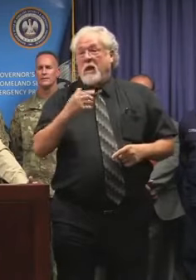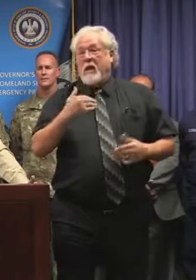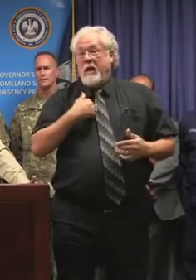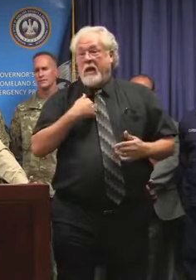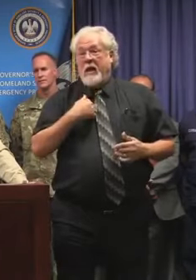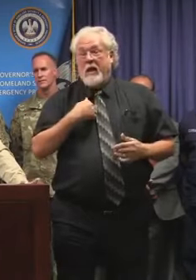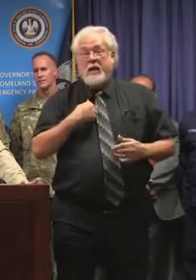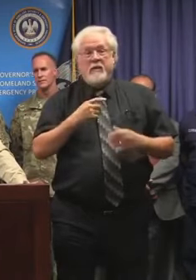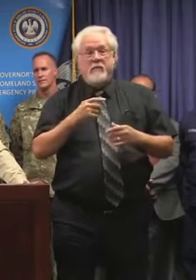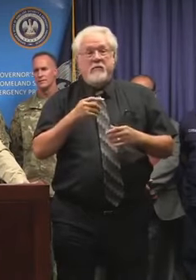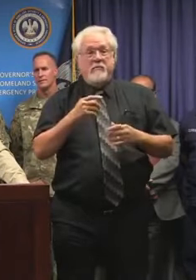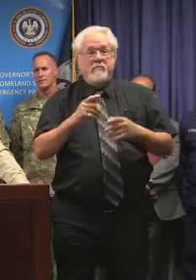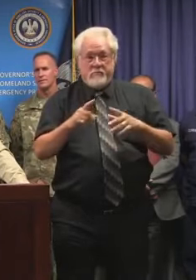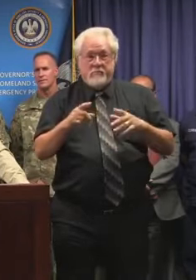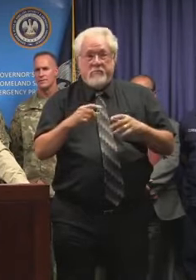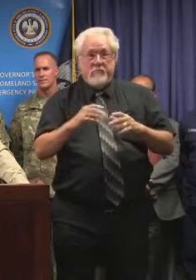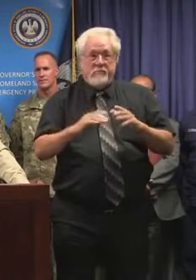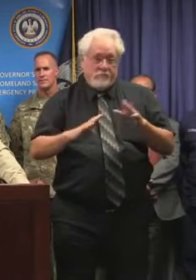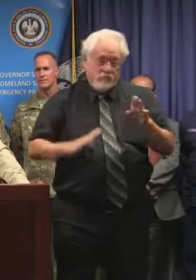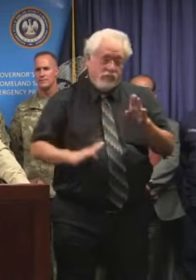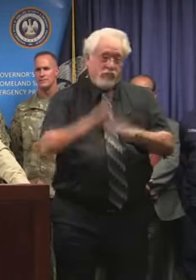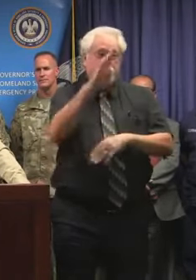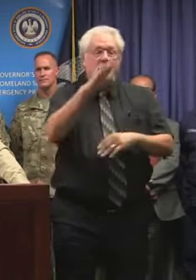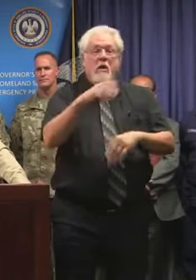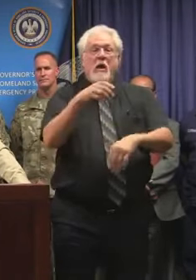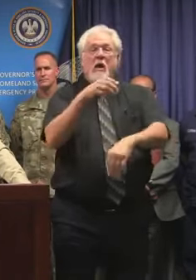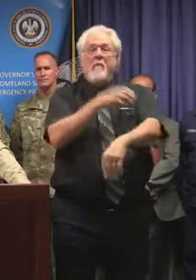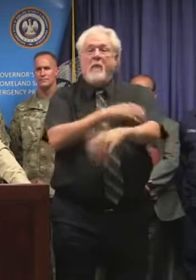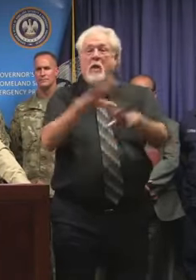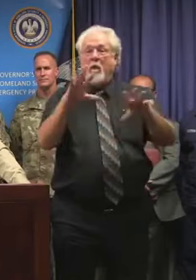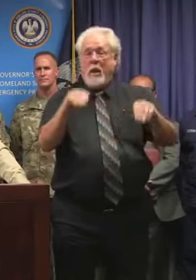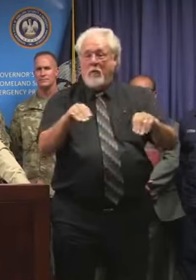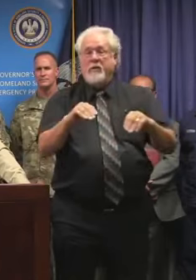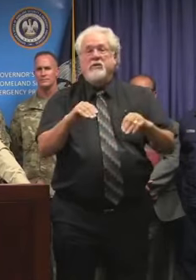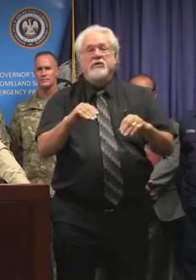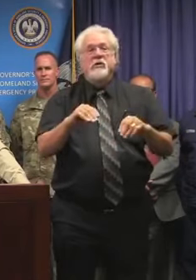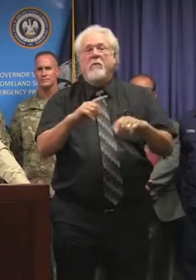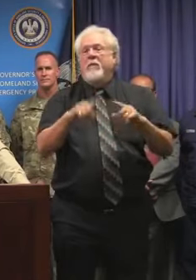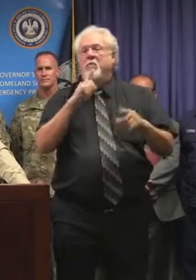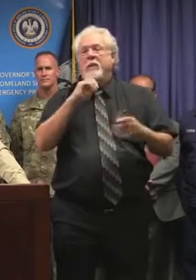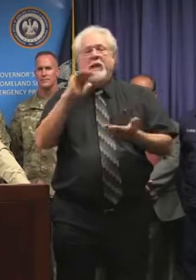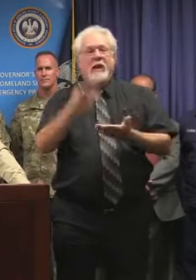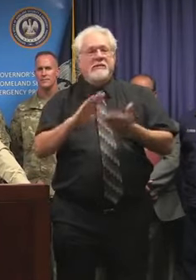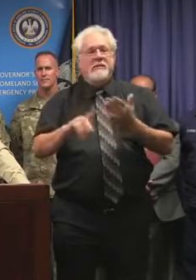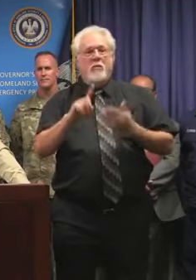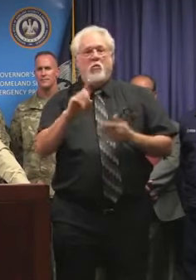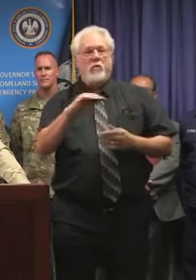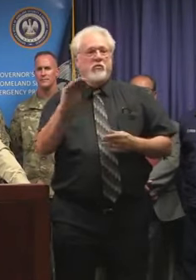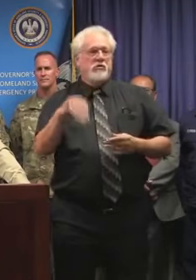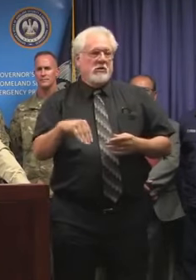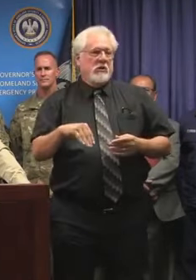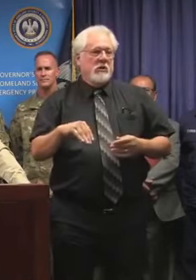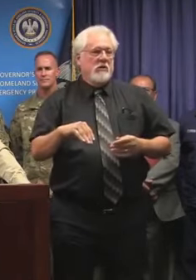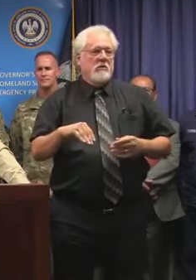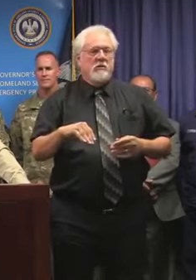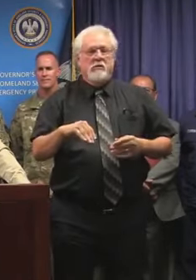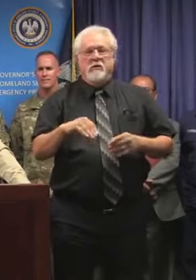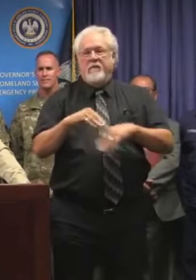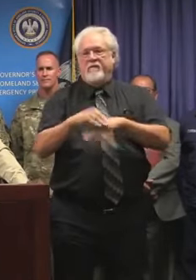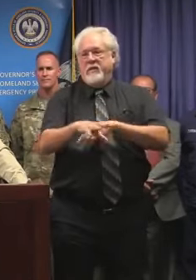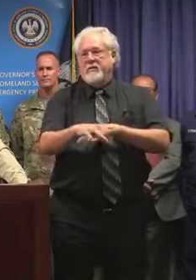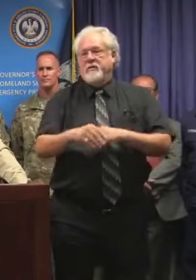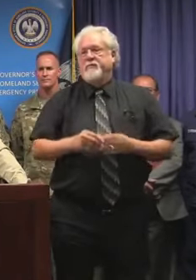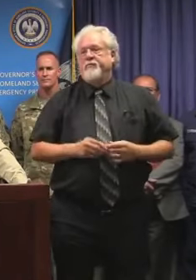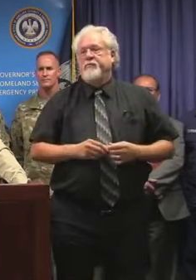in power outages across Louisiana today, but it remains less than 1% of the customers in the affected